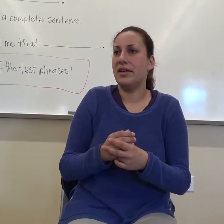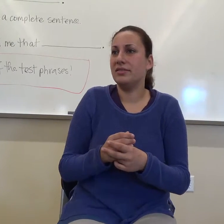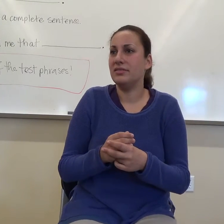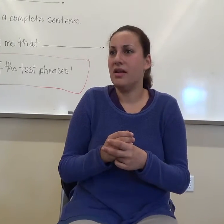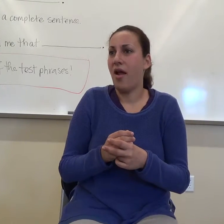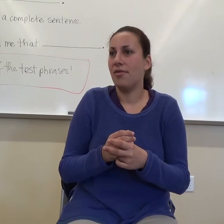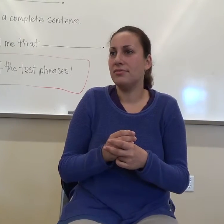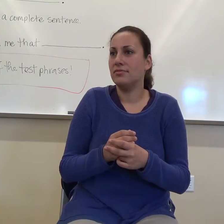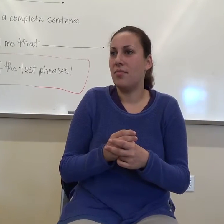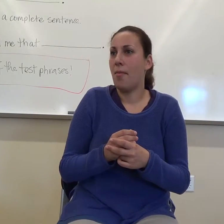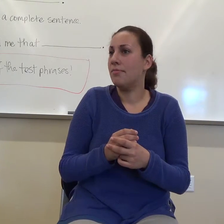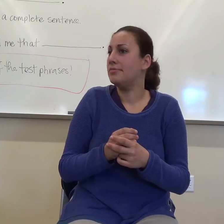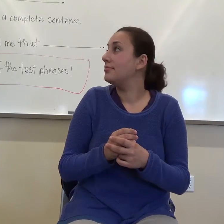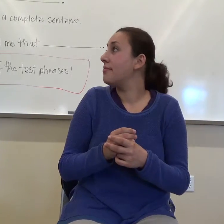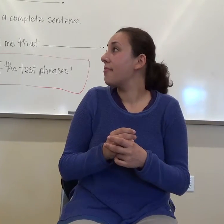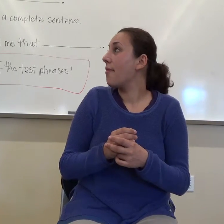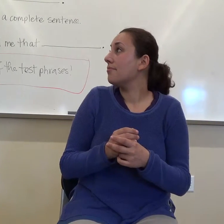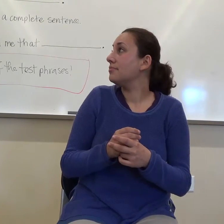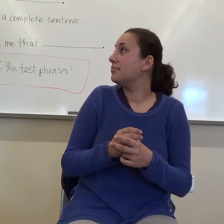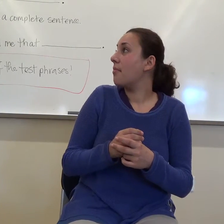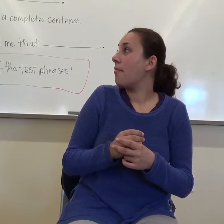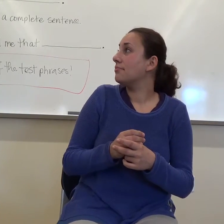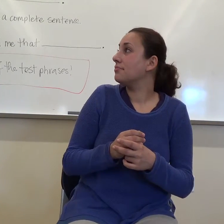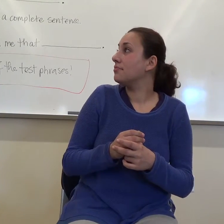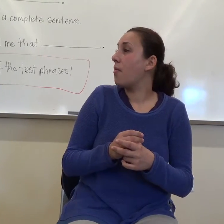son. in all the stories.